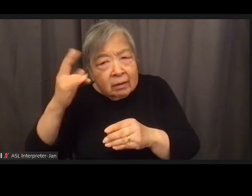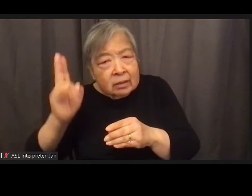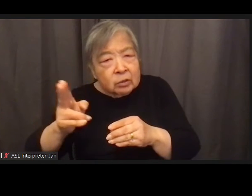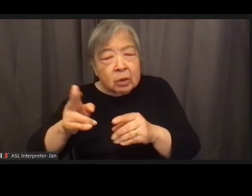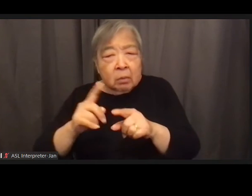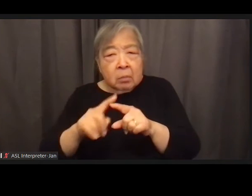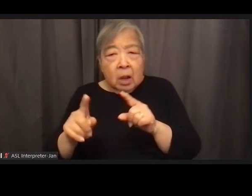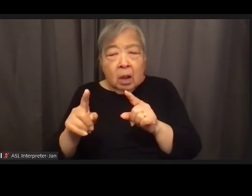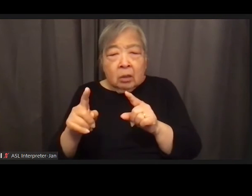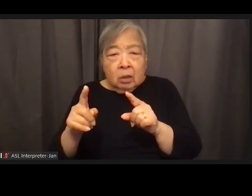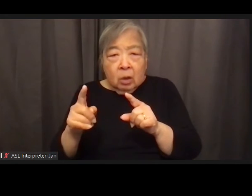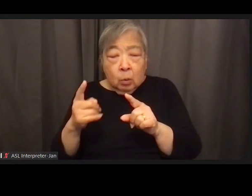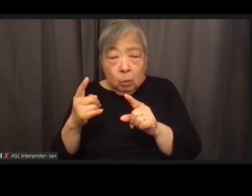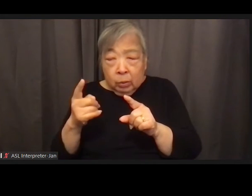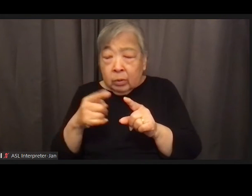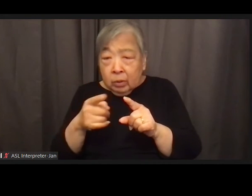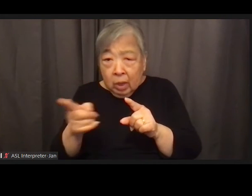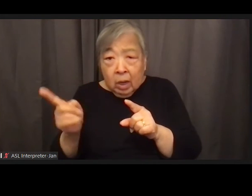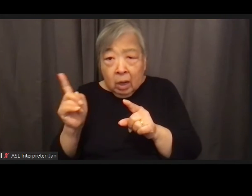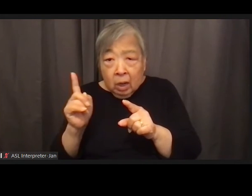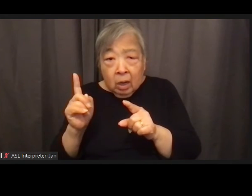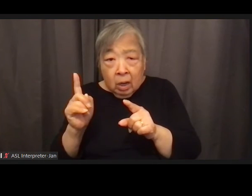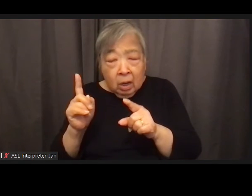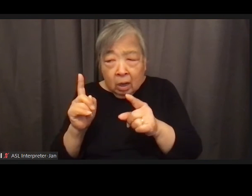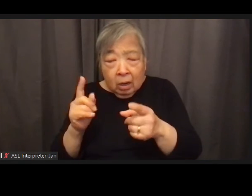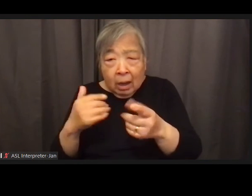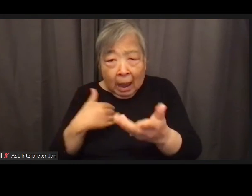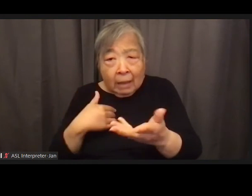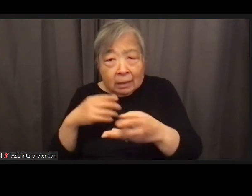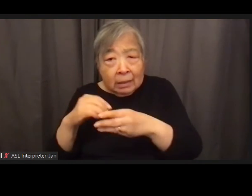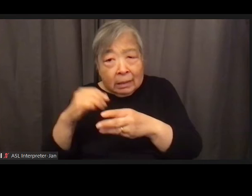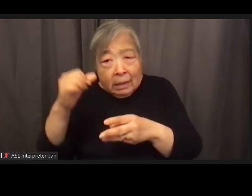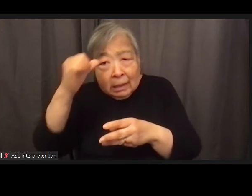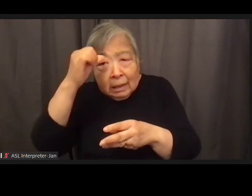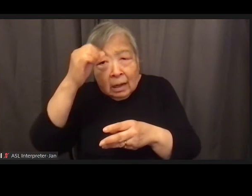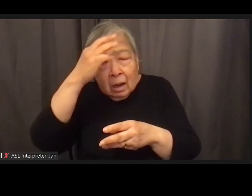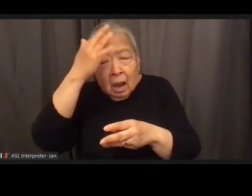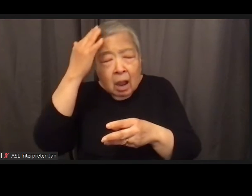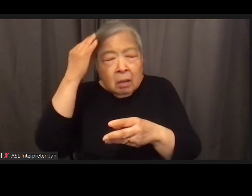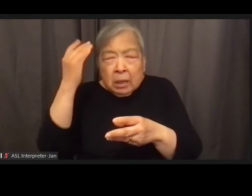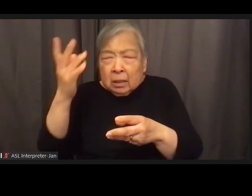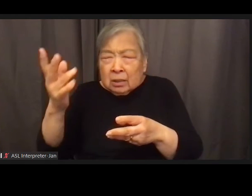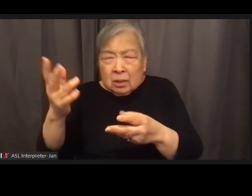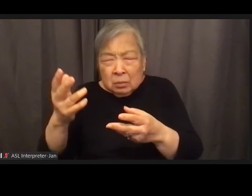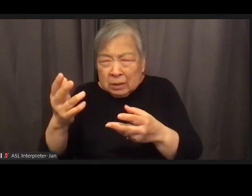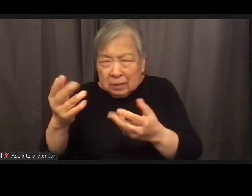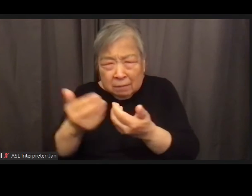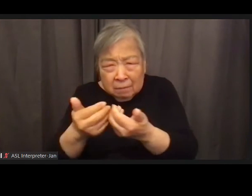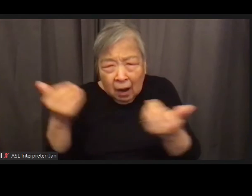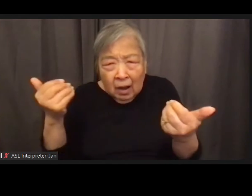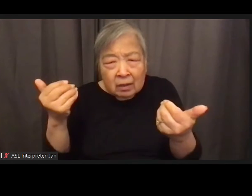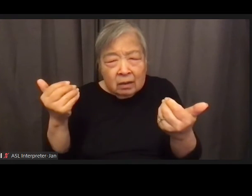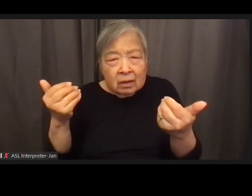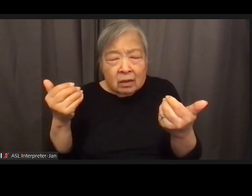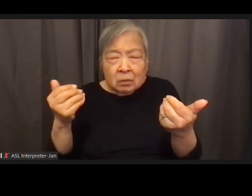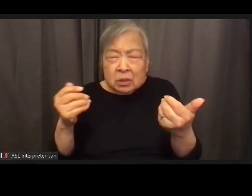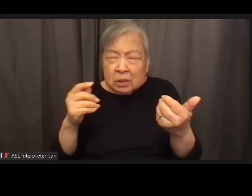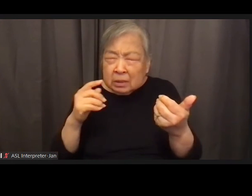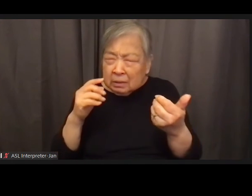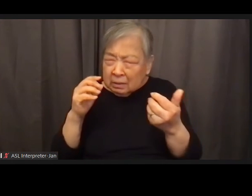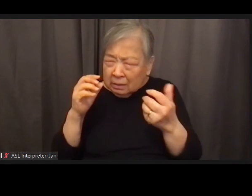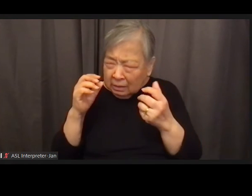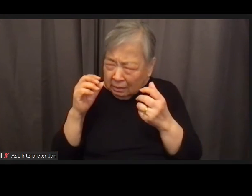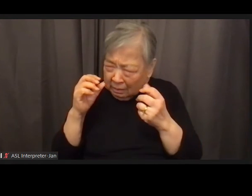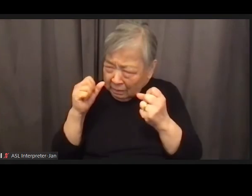had partition in India, so families divided. I mean, that was such an astonishing,